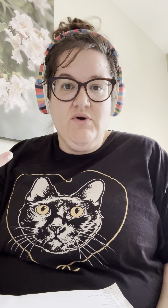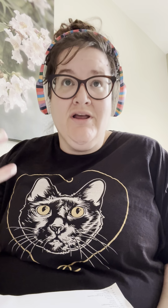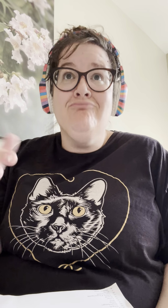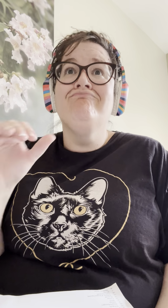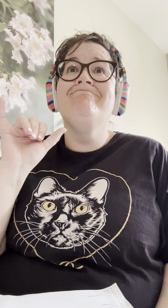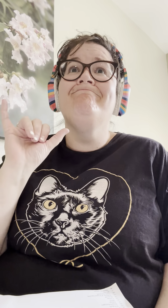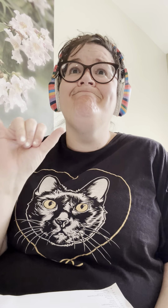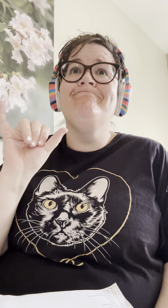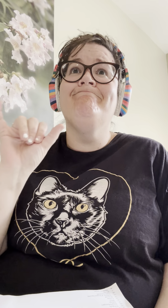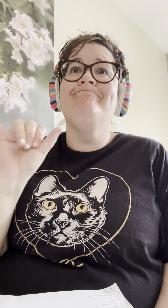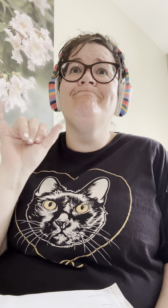toilet.